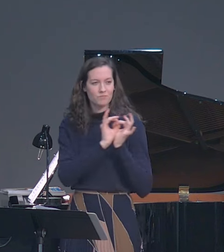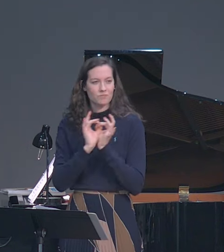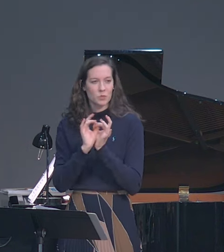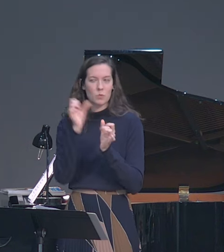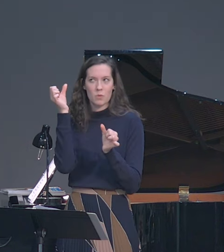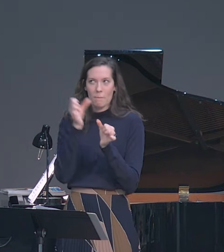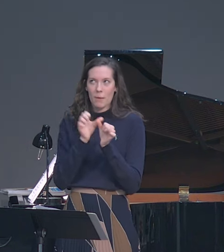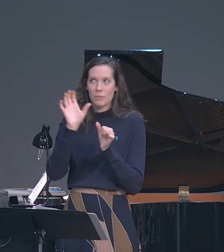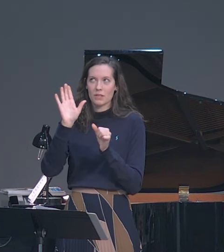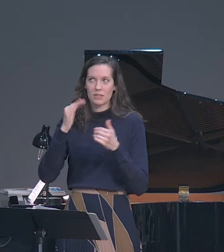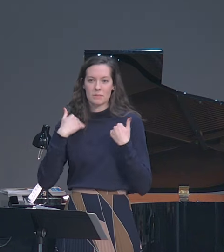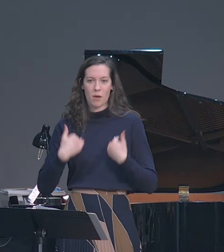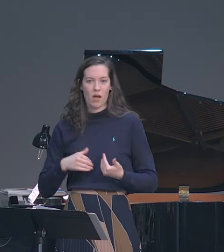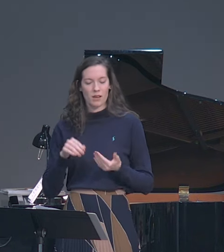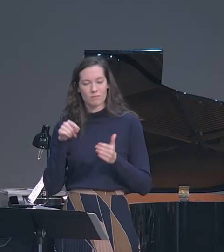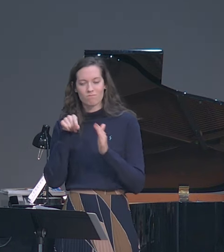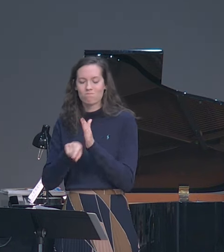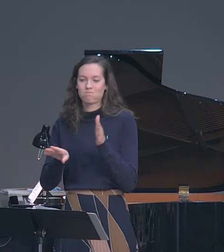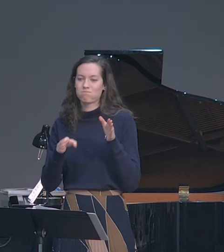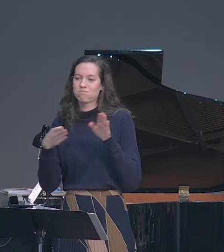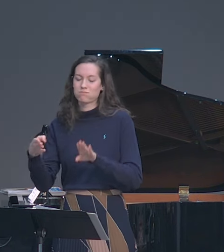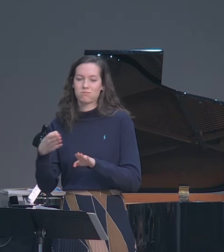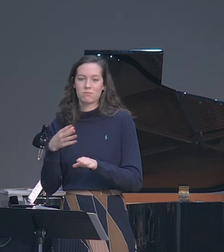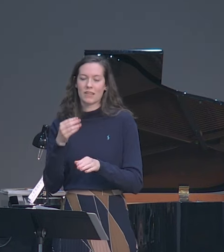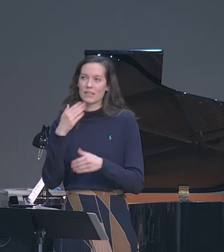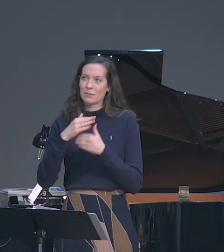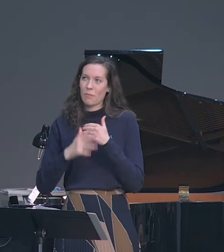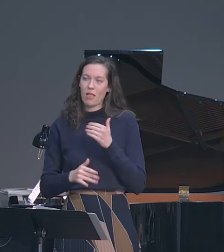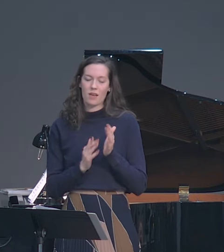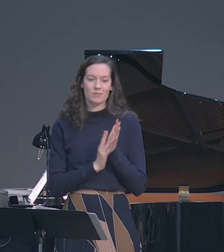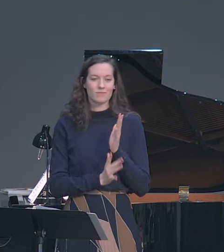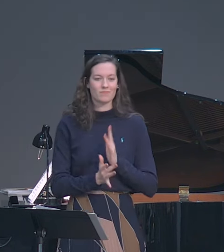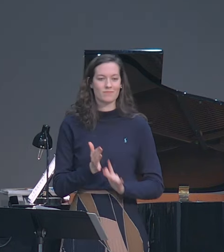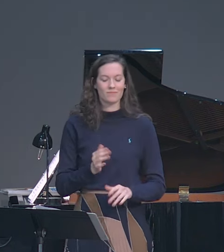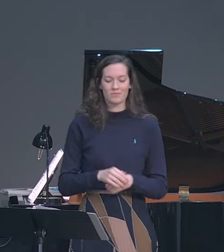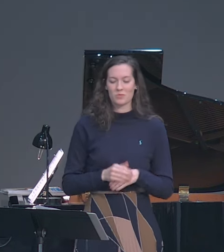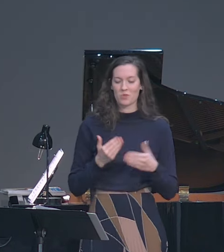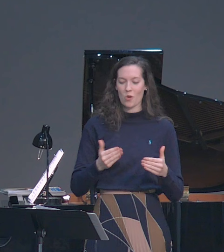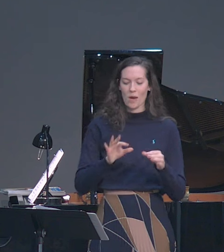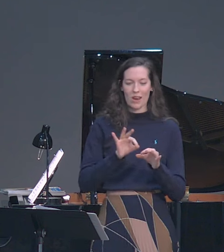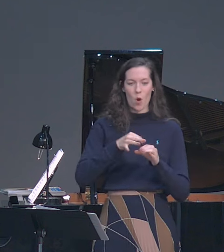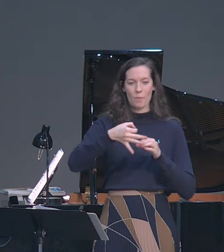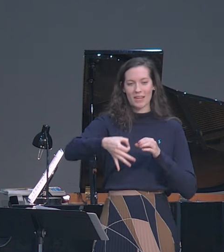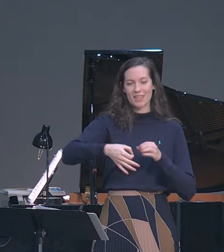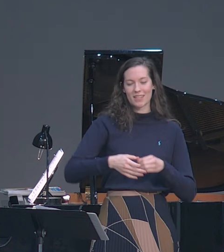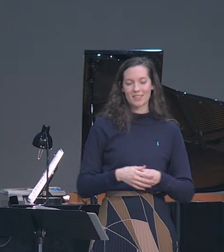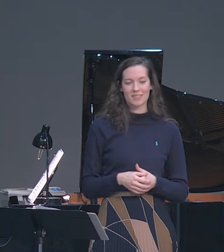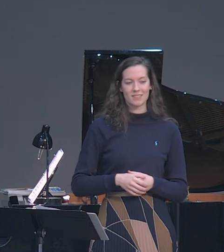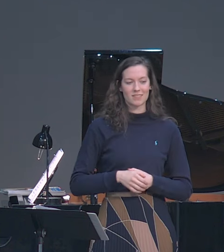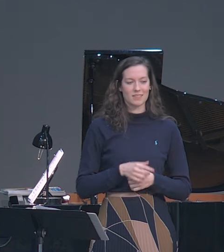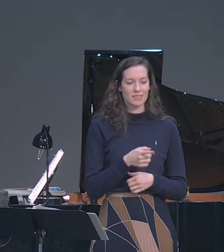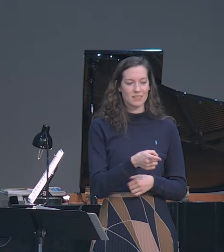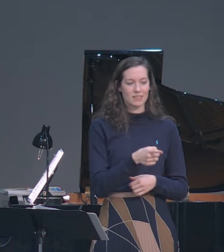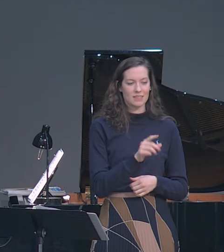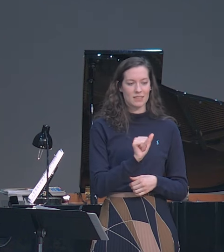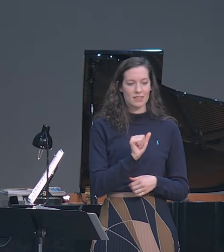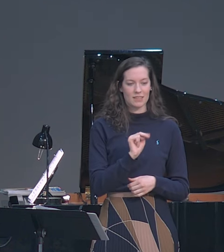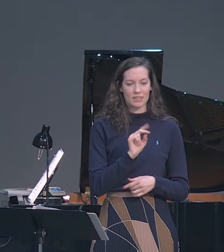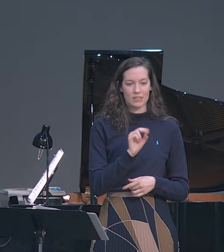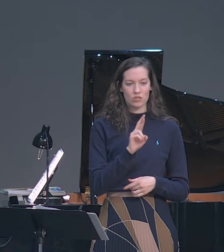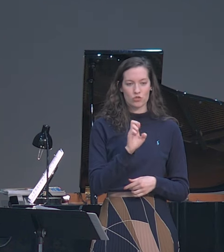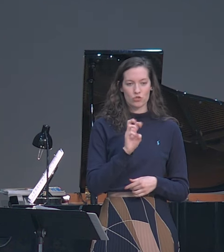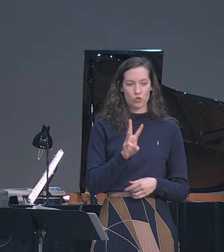Lord. So if you'll take your communion packet and take off the cellophane top, as you do that, Andrew Rogow is going to pray before